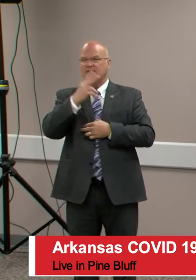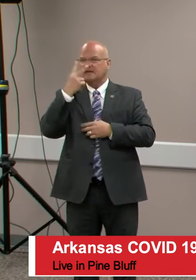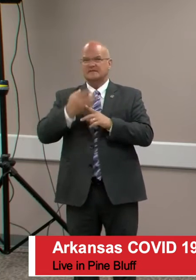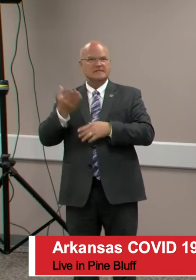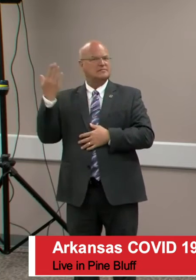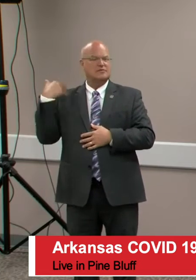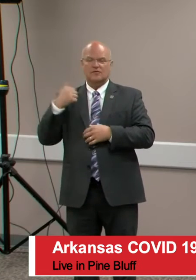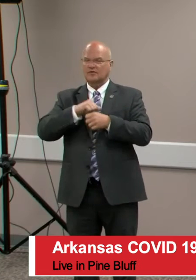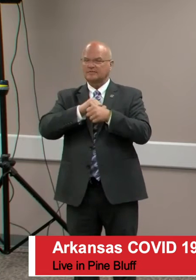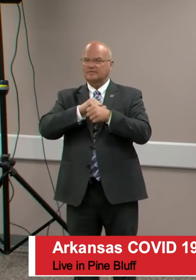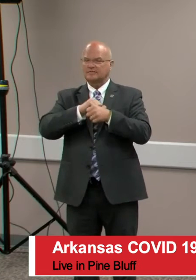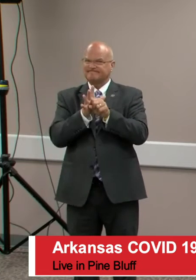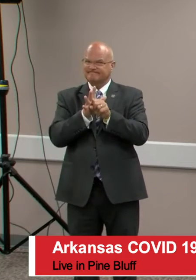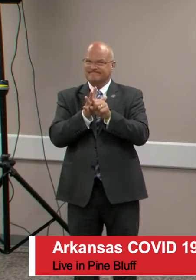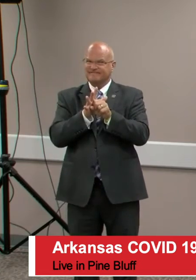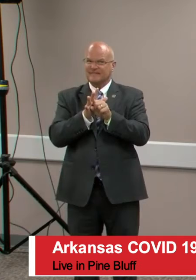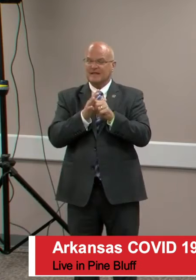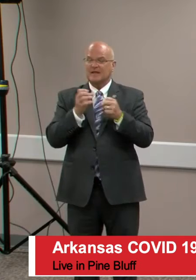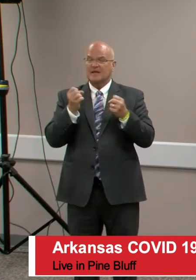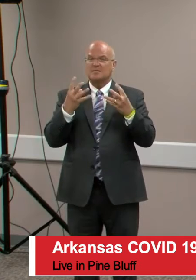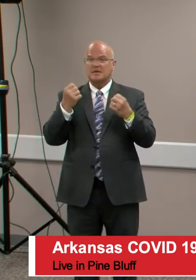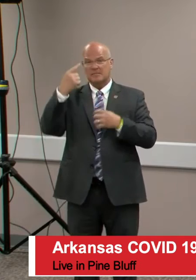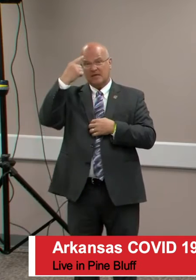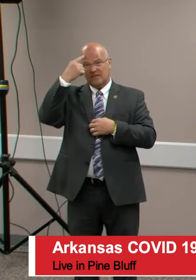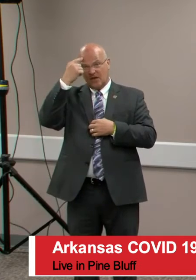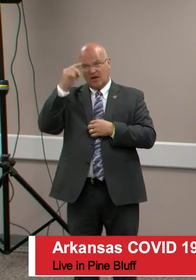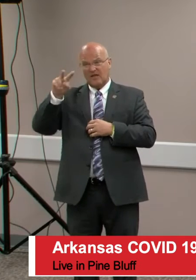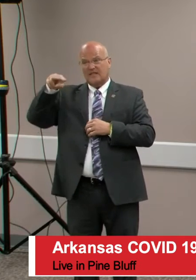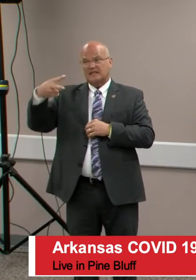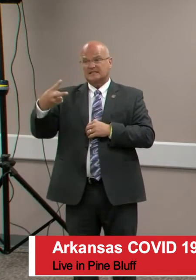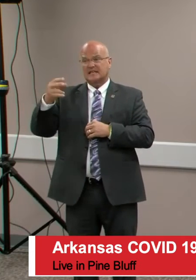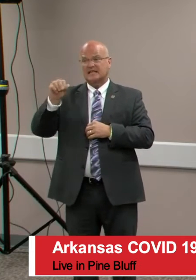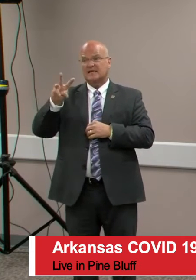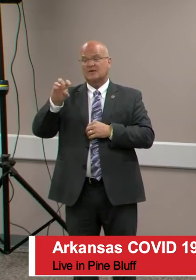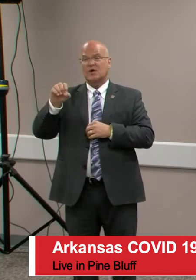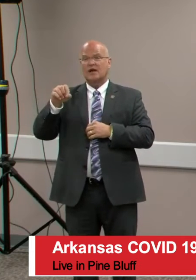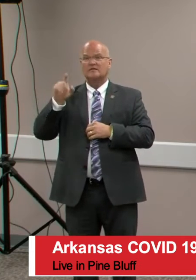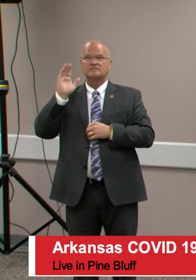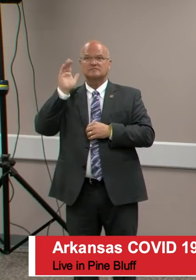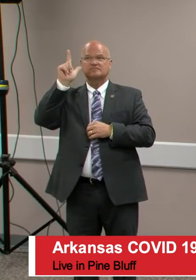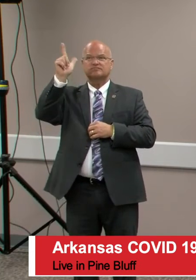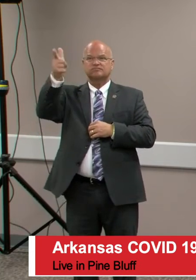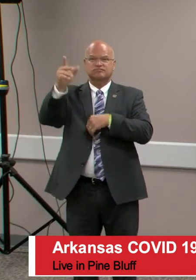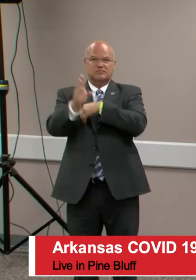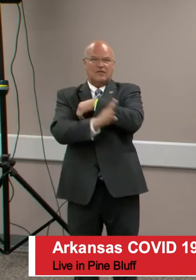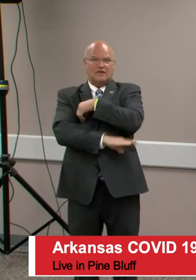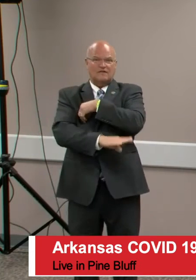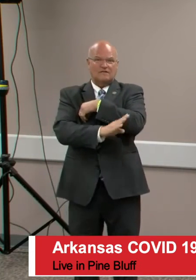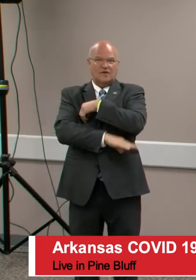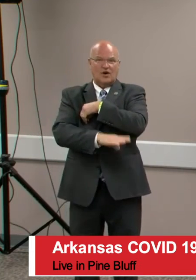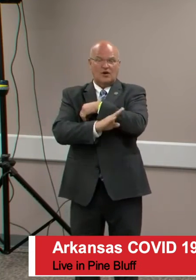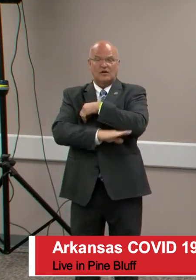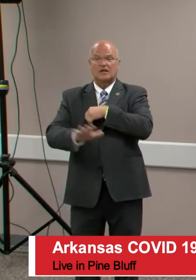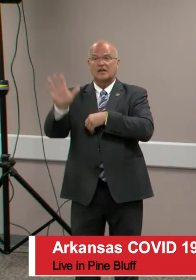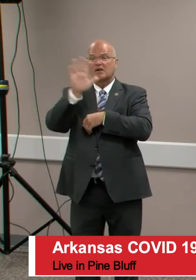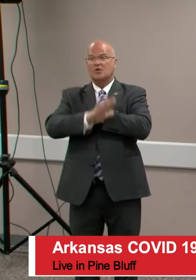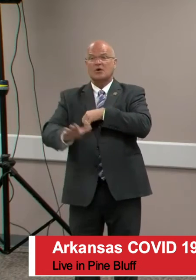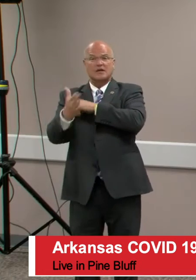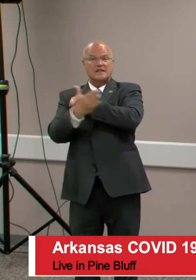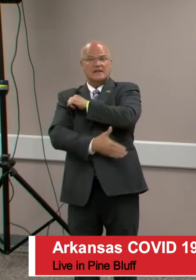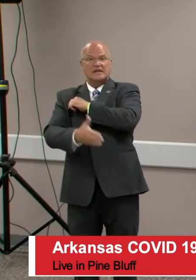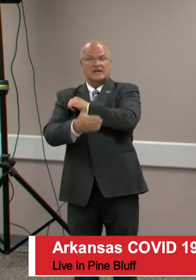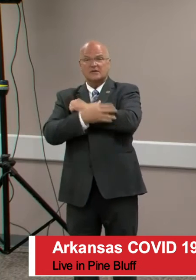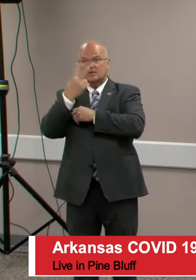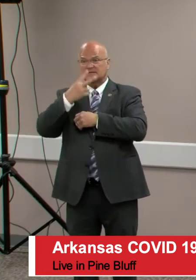like this virus. And in fact, many thought that the second wave would actually be this fall. And across the country, we see